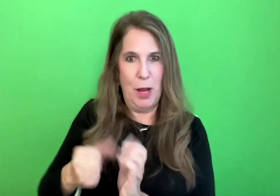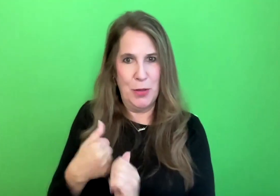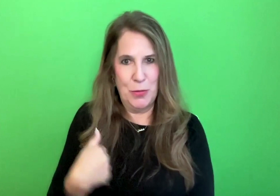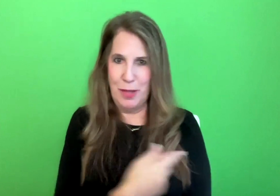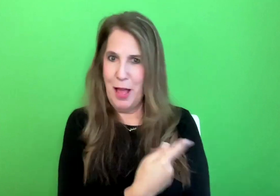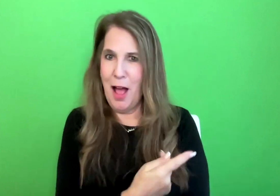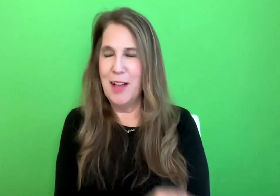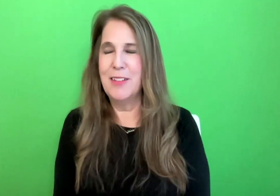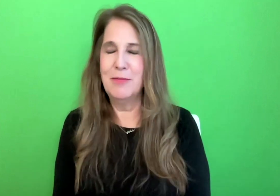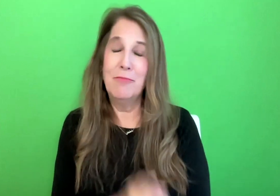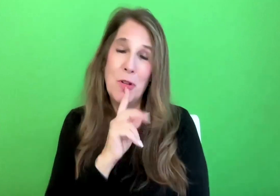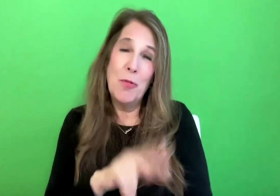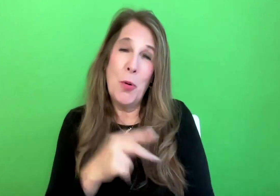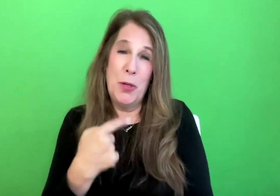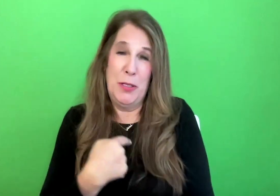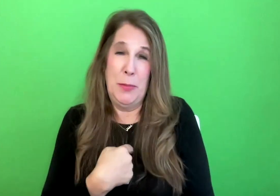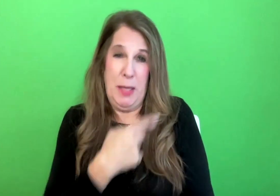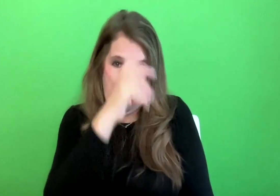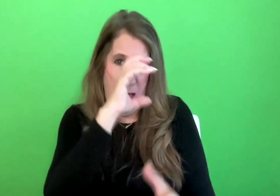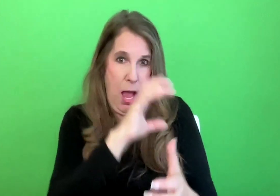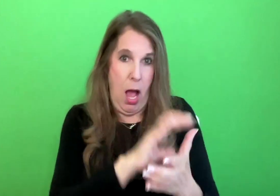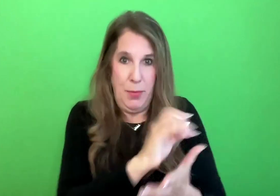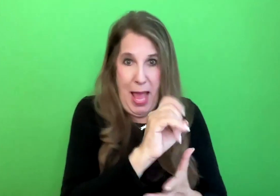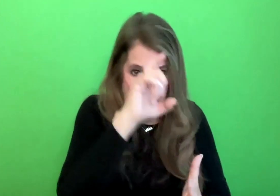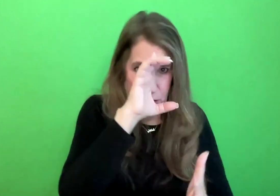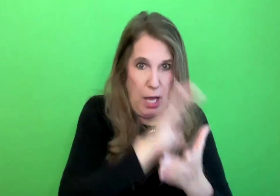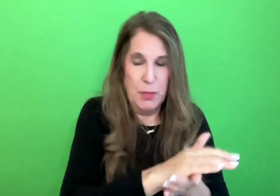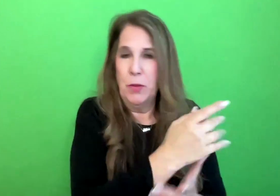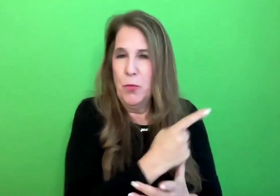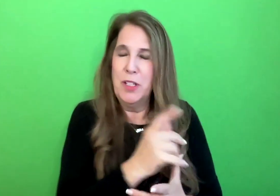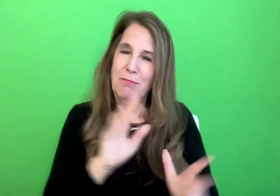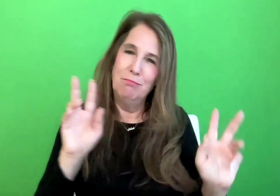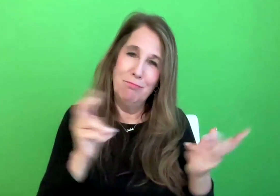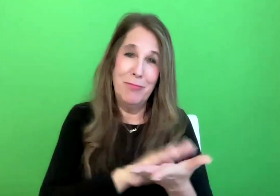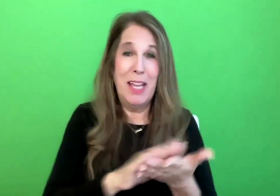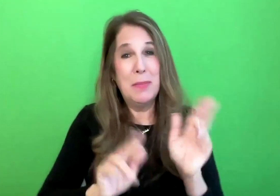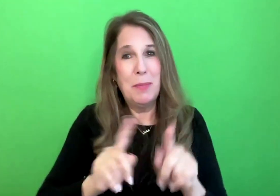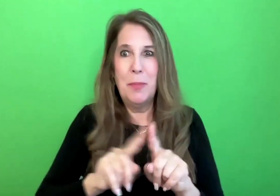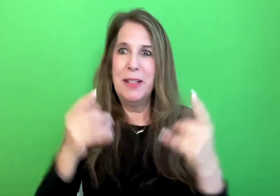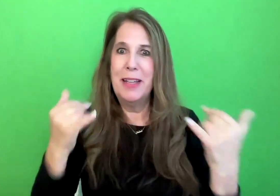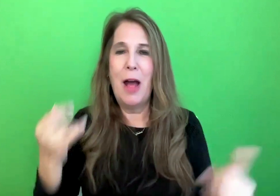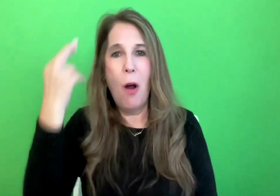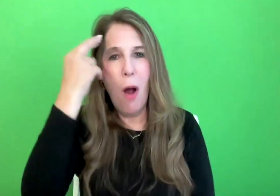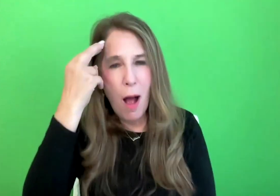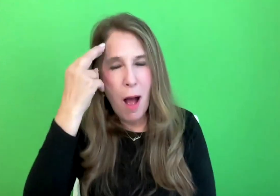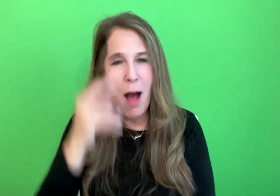course, very interesting people, LOL, I now realize the rabbi and his family were simply being attentive and